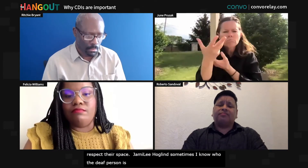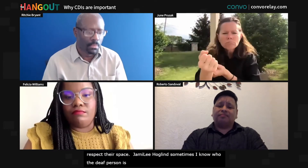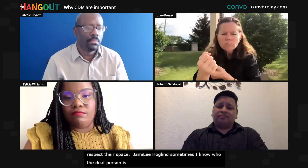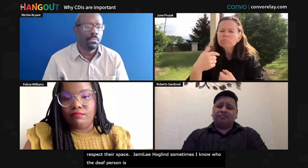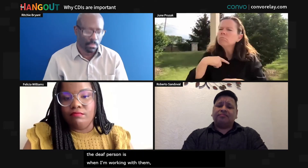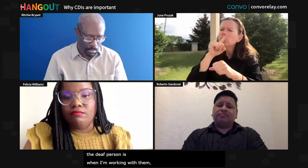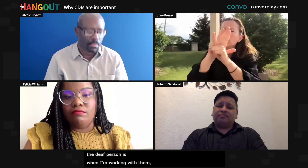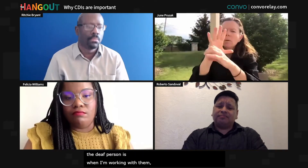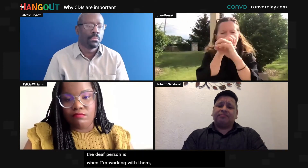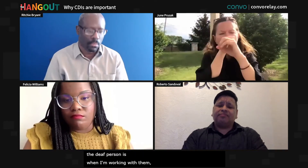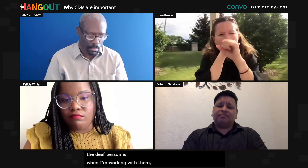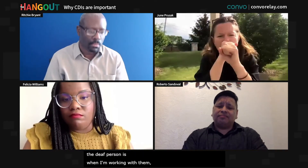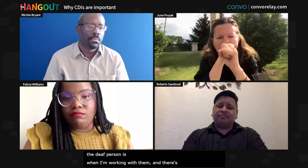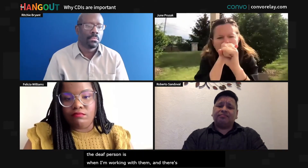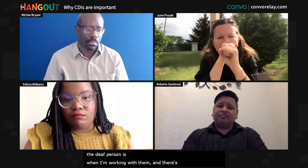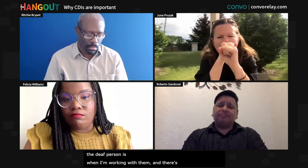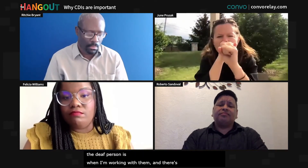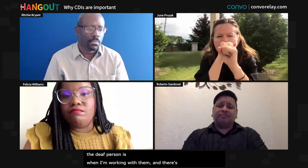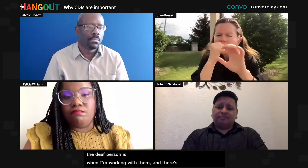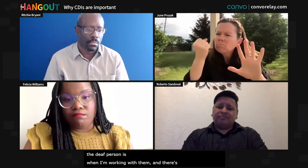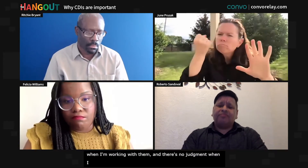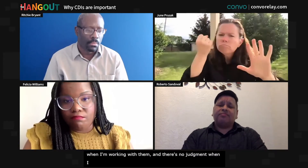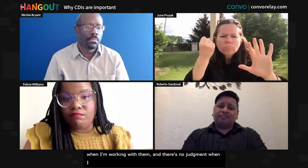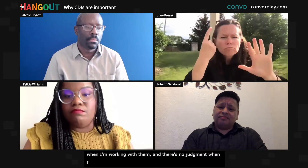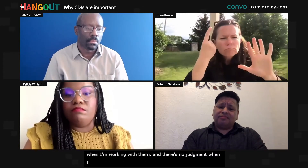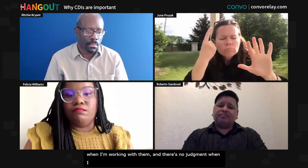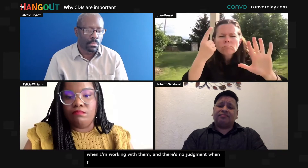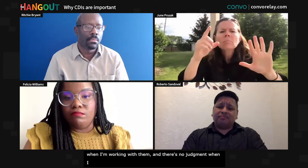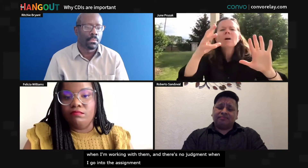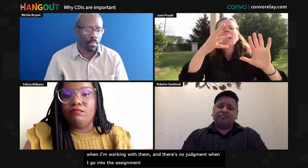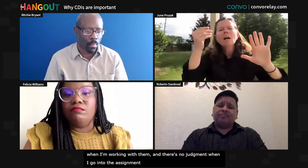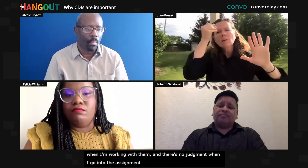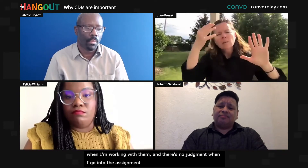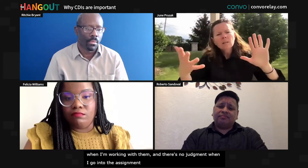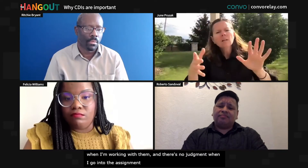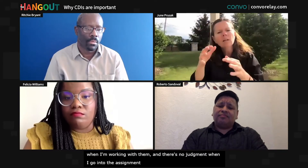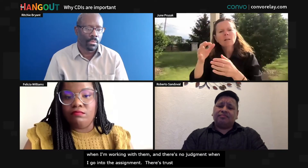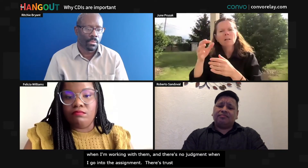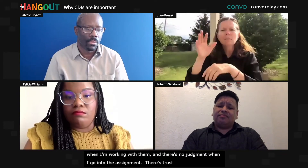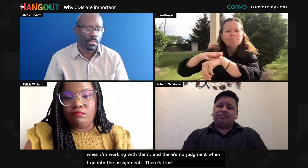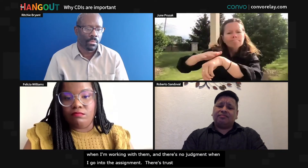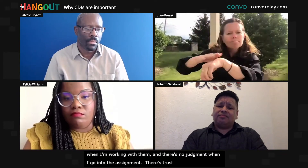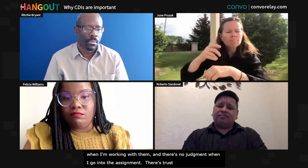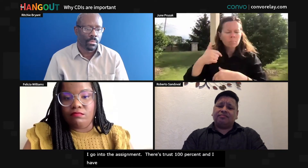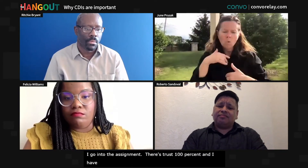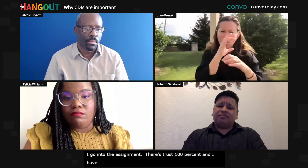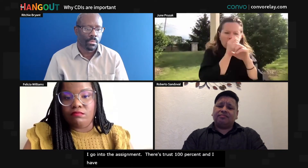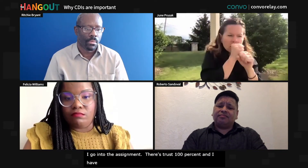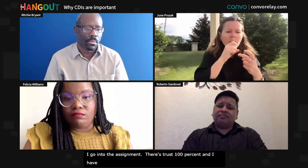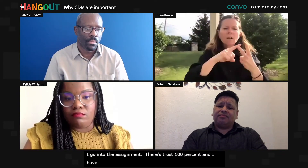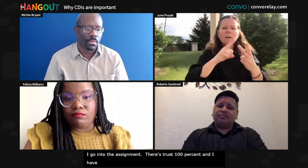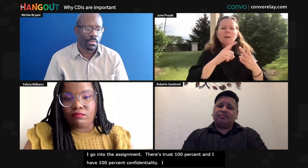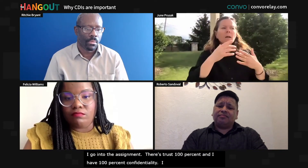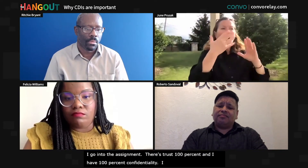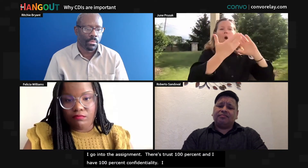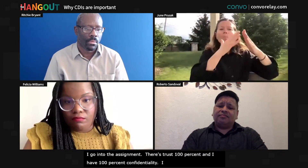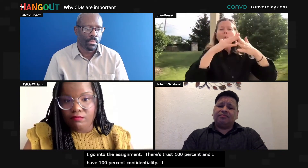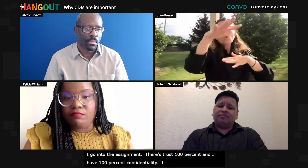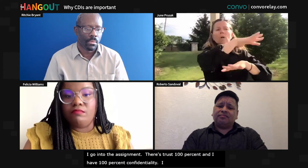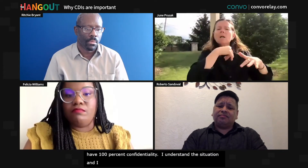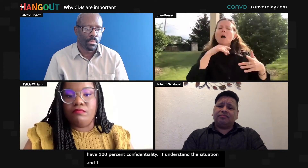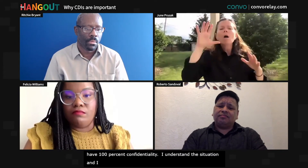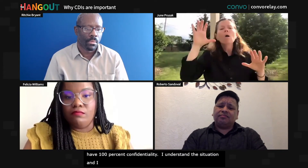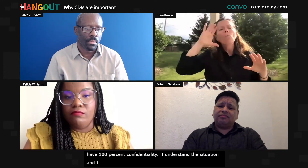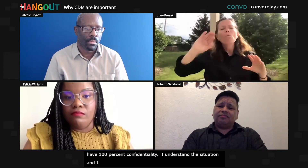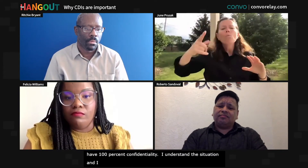the assignment. There's trust 100%, and I have 100% confidentiality. I understand that situation. I know my job. And of course, I tell them